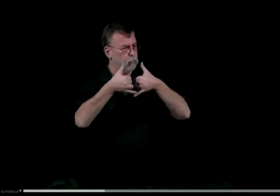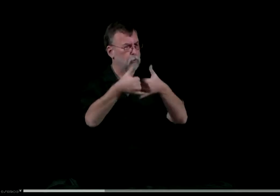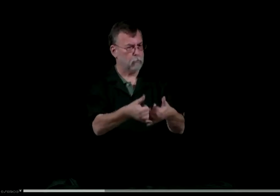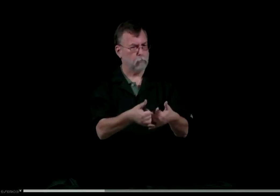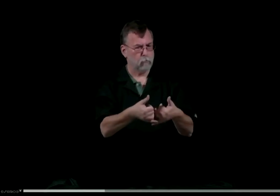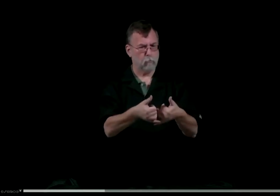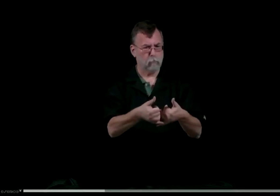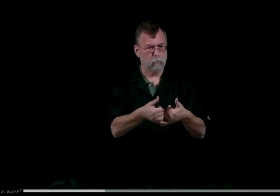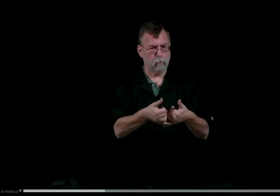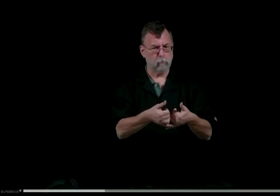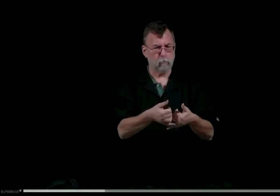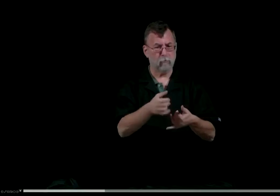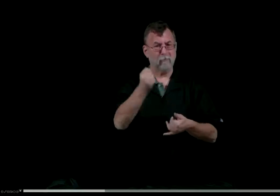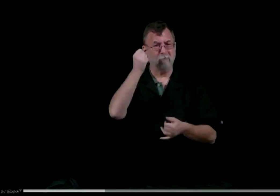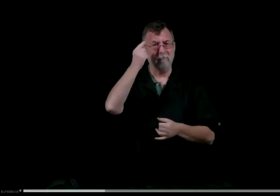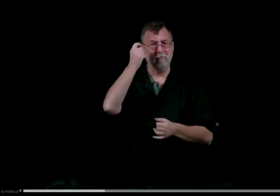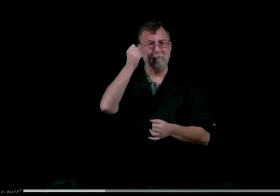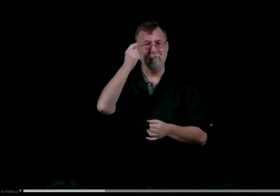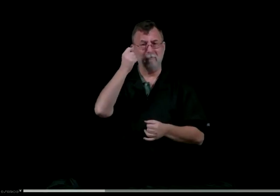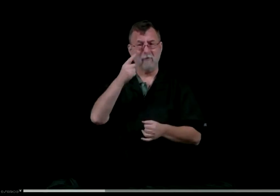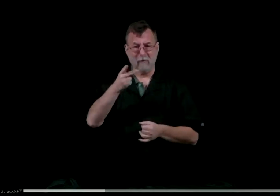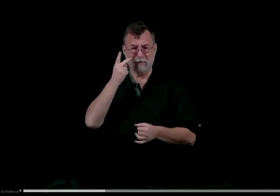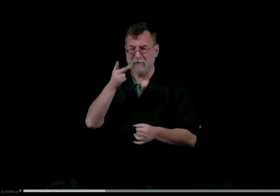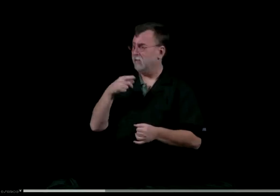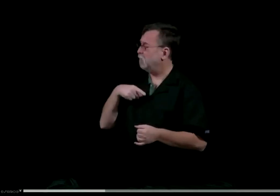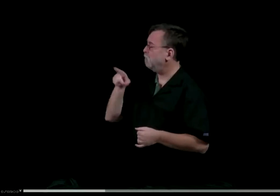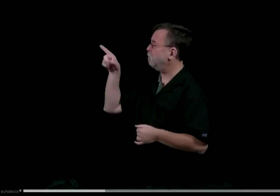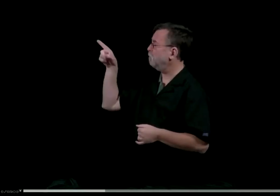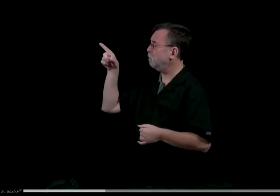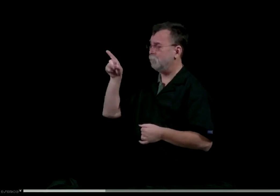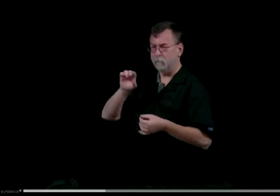It doesn't matter. Both will help you get the prize.